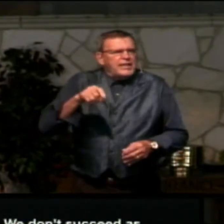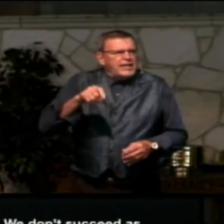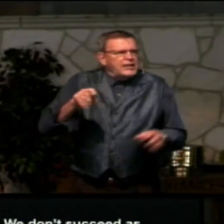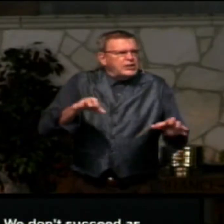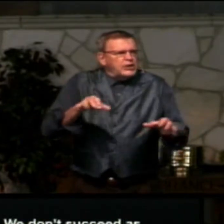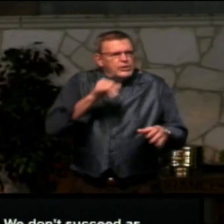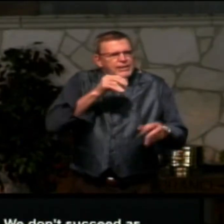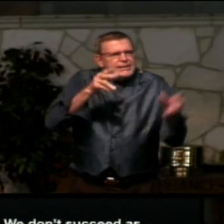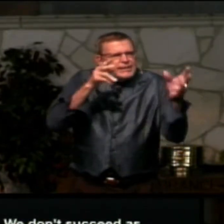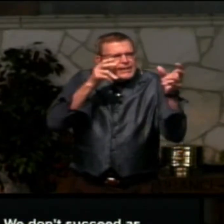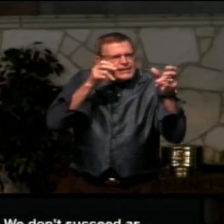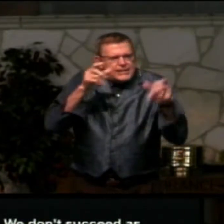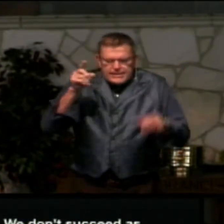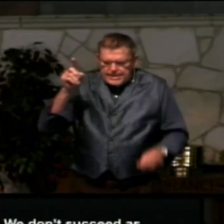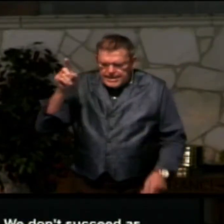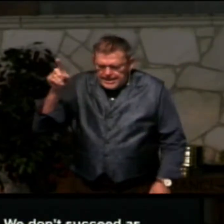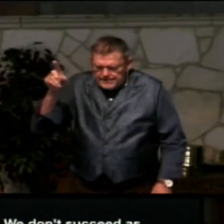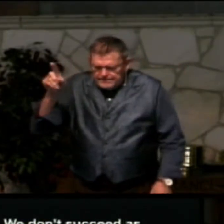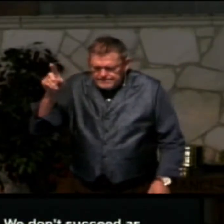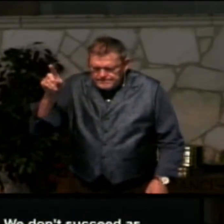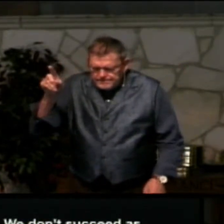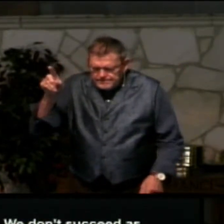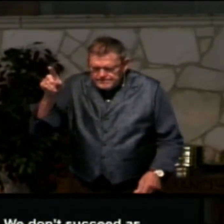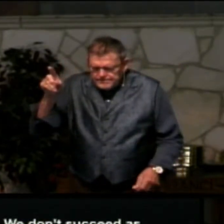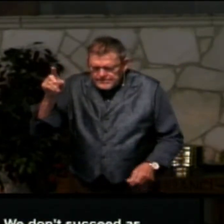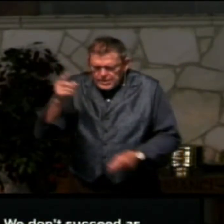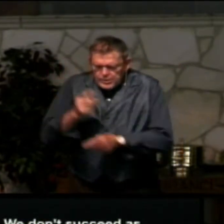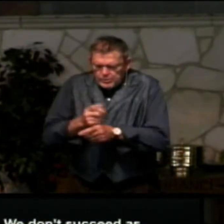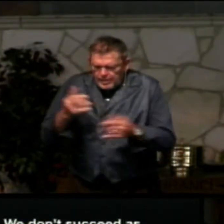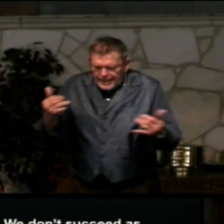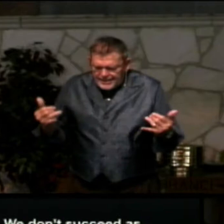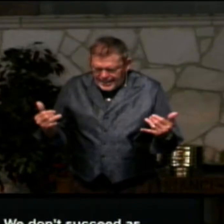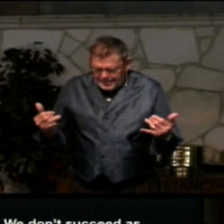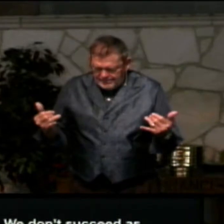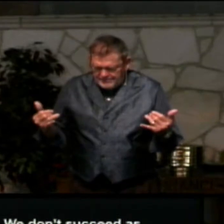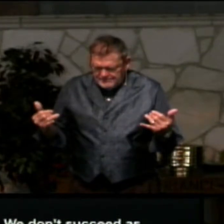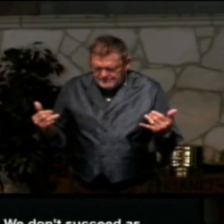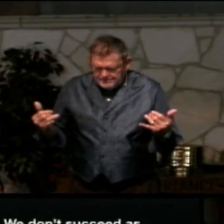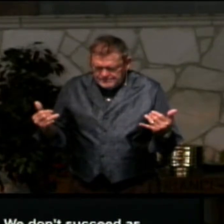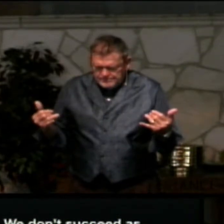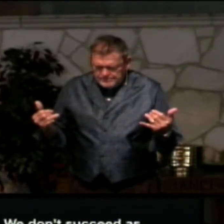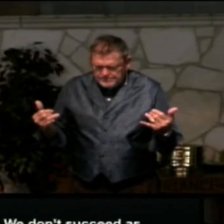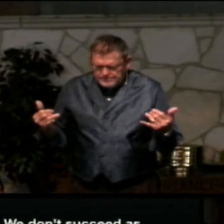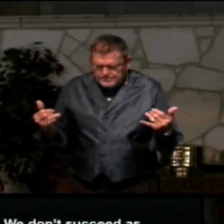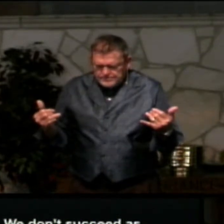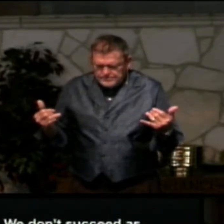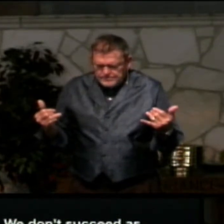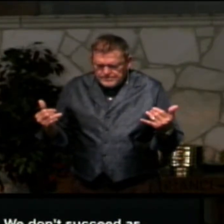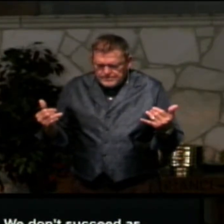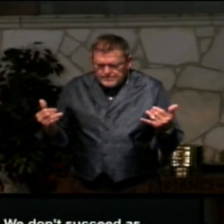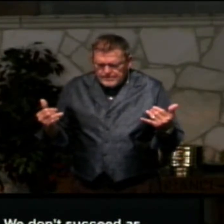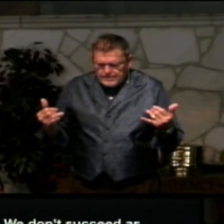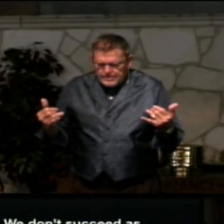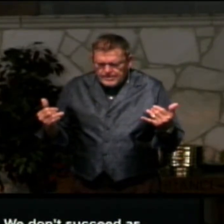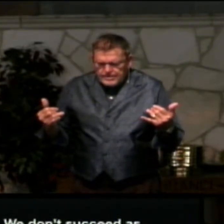What we need to do is listen to Him right now